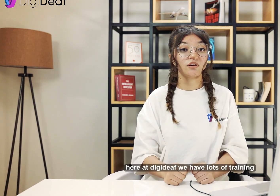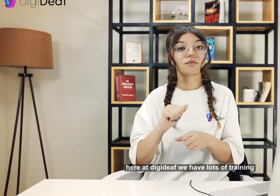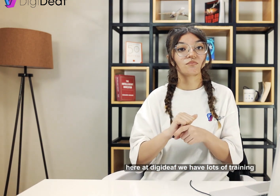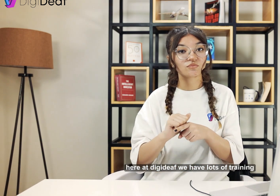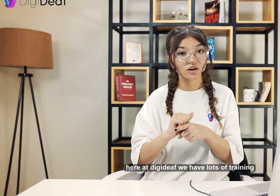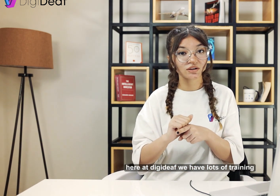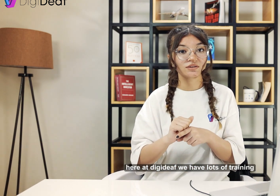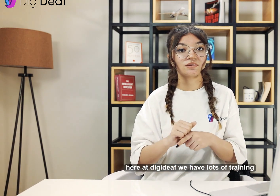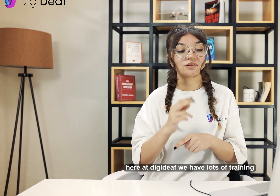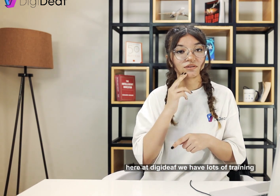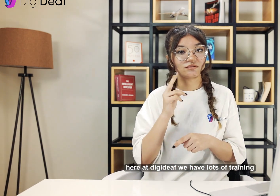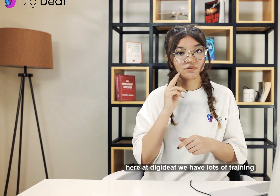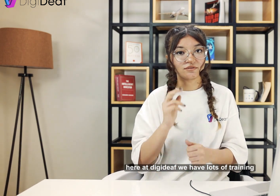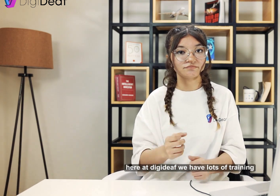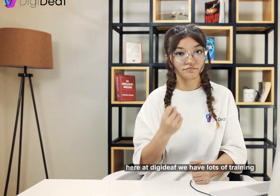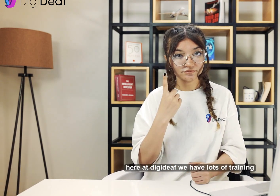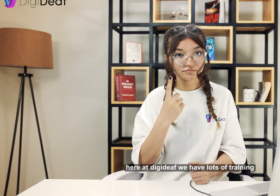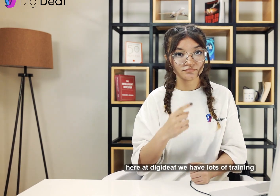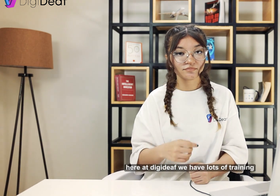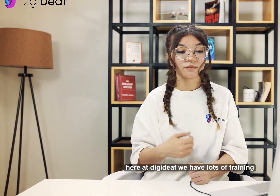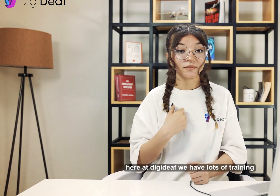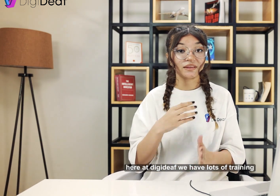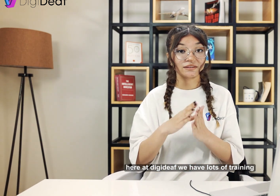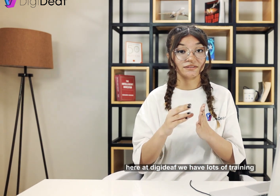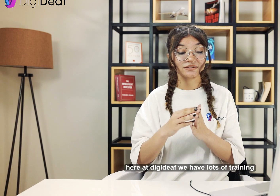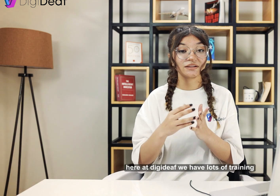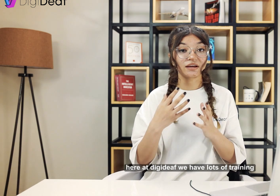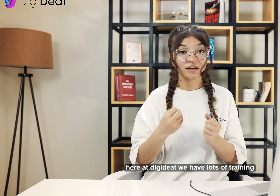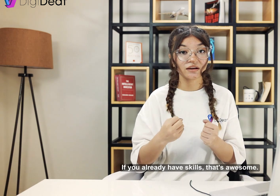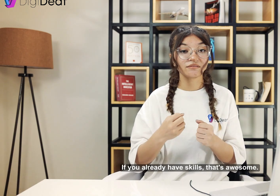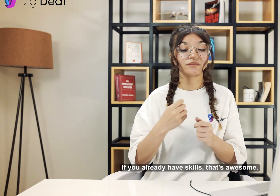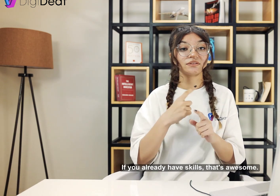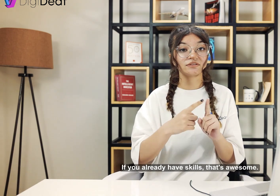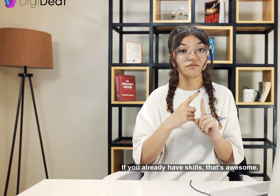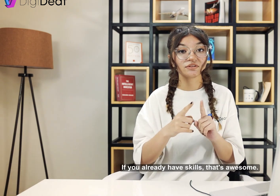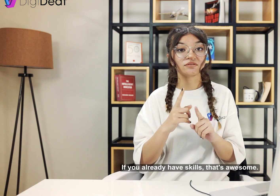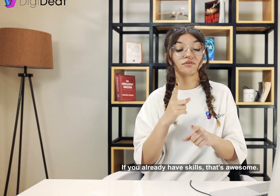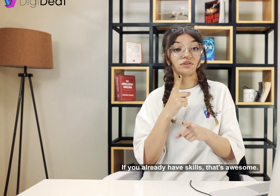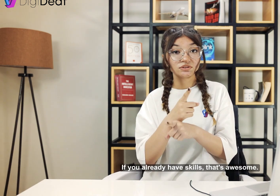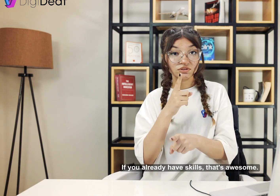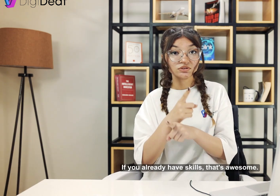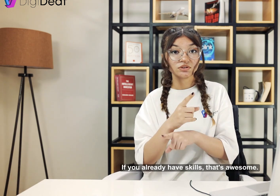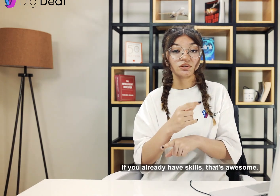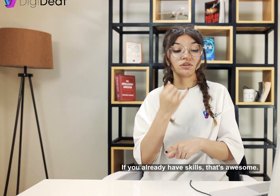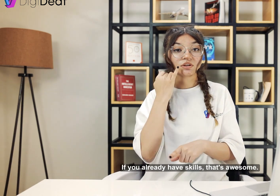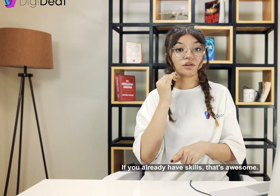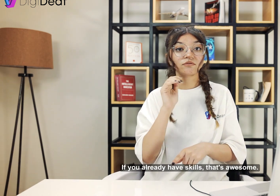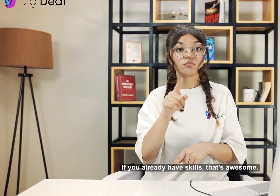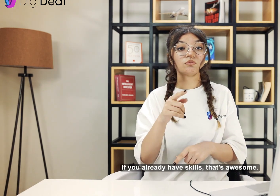Here at DigiDef, we have lots of training. If you already have skills, that's awesome.